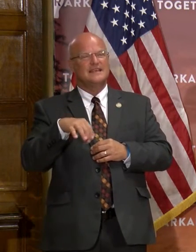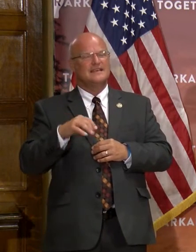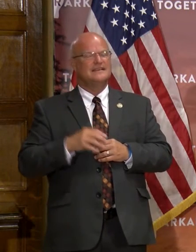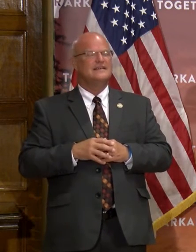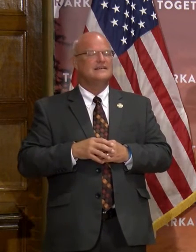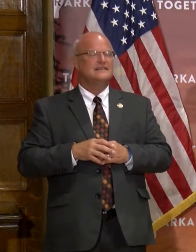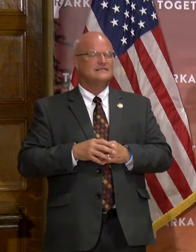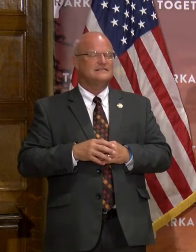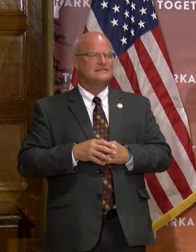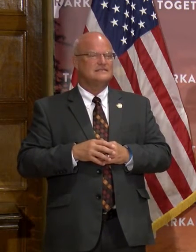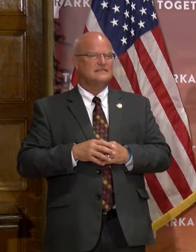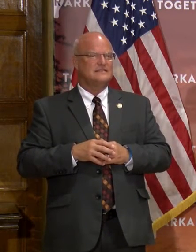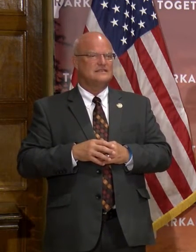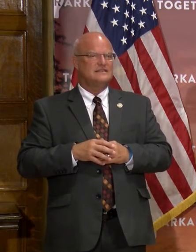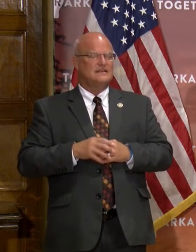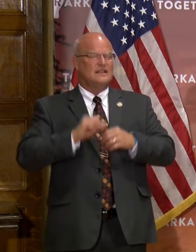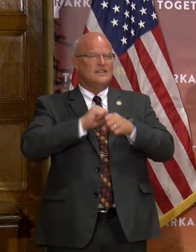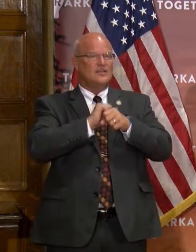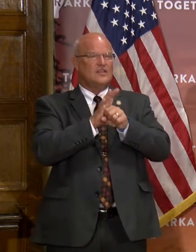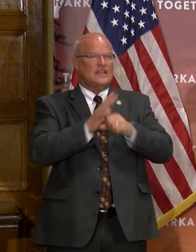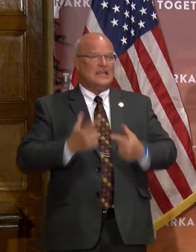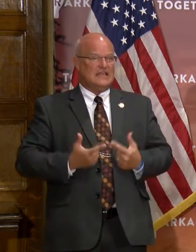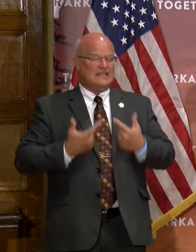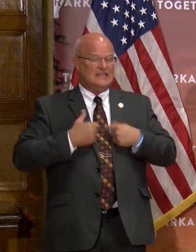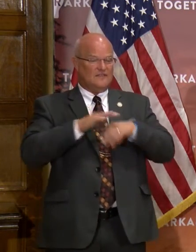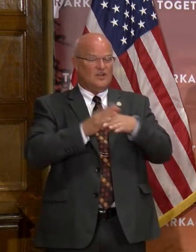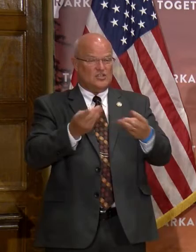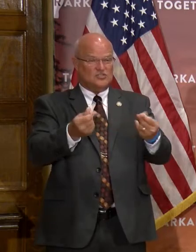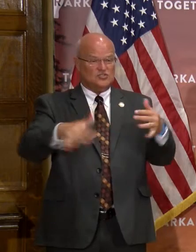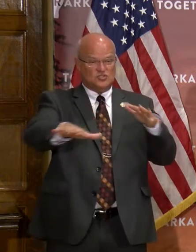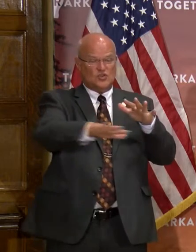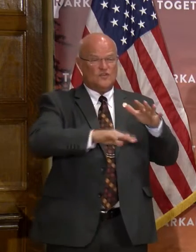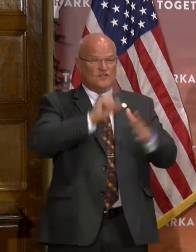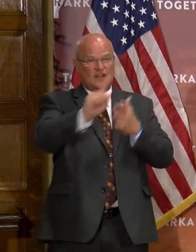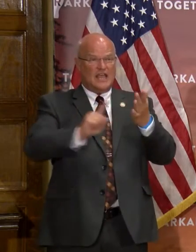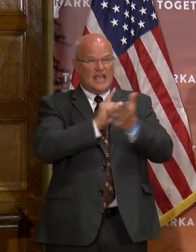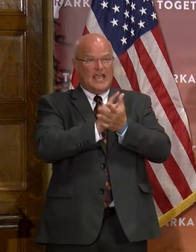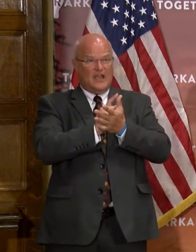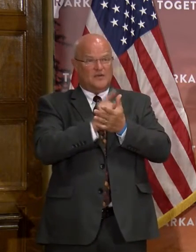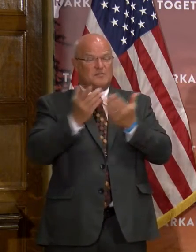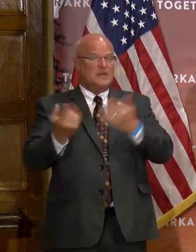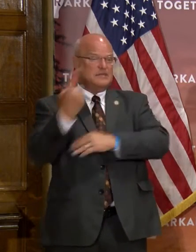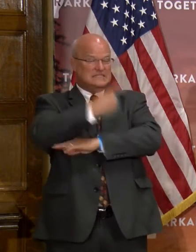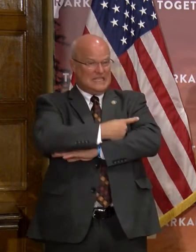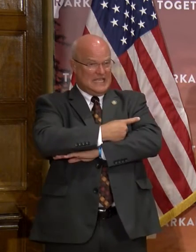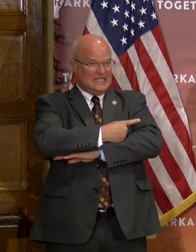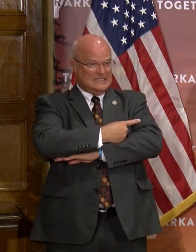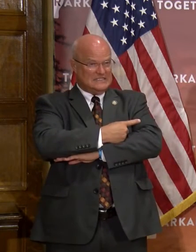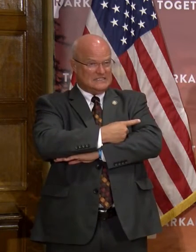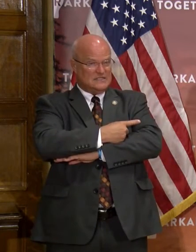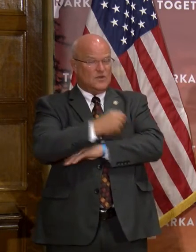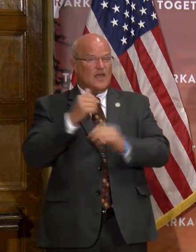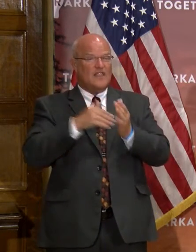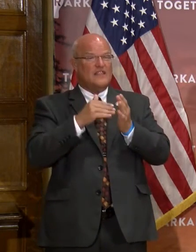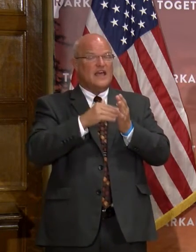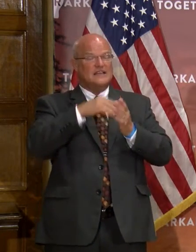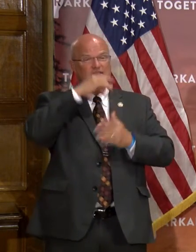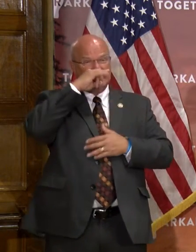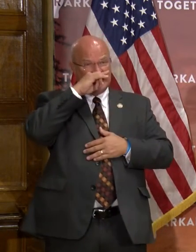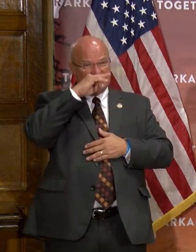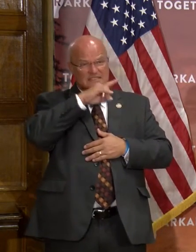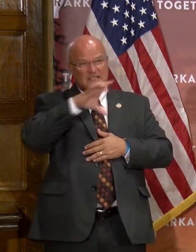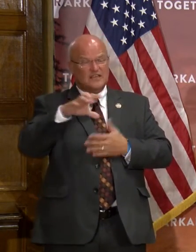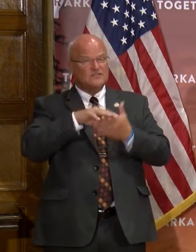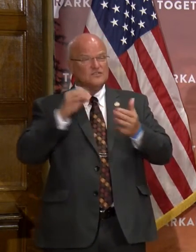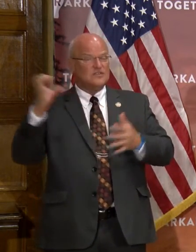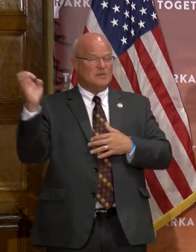scientific evidence is that the coronavirus can live on surfaces for hours and even days. And with thousands of kids and hundreds of